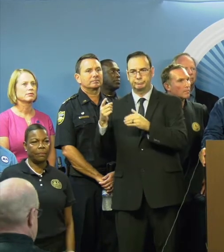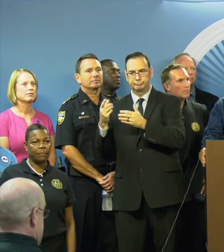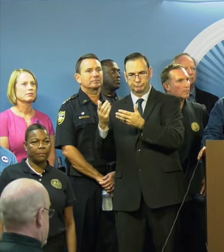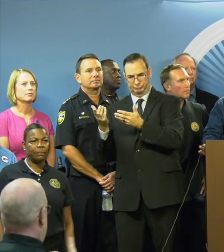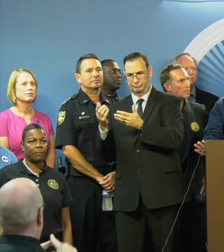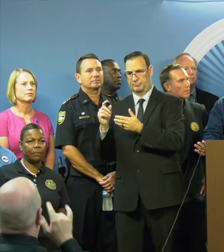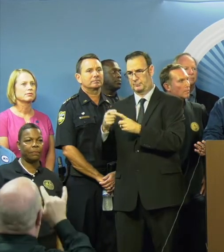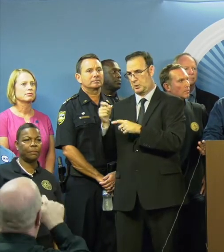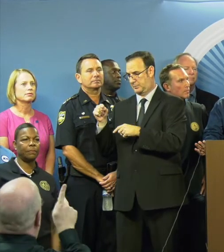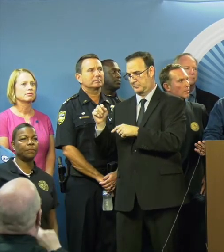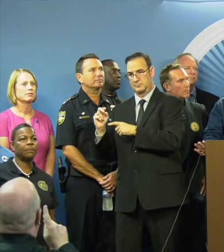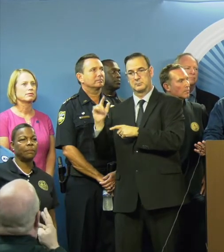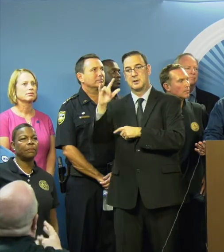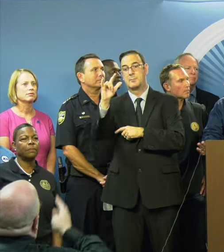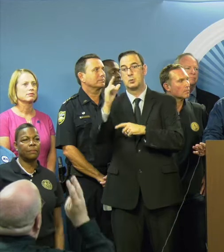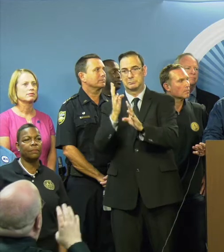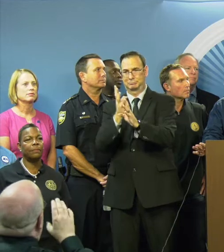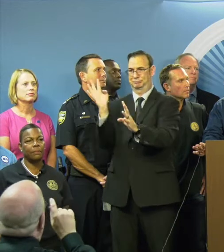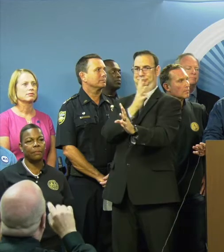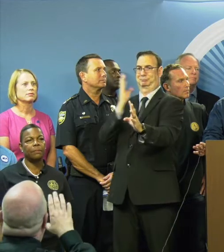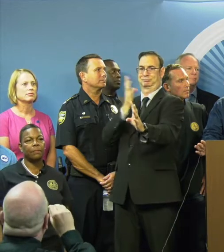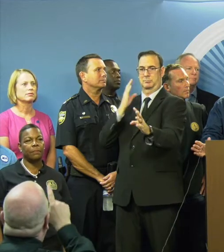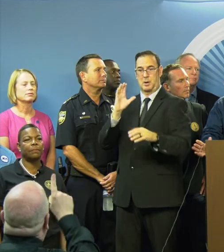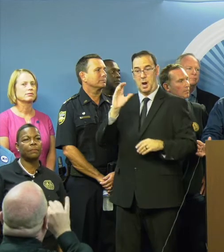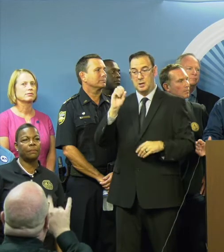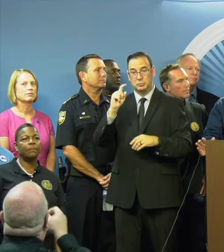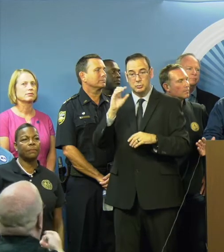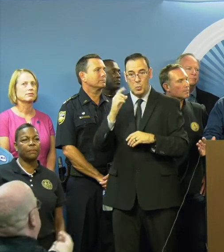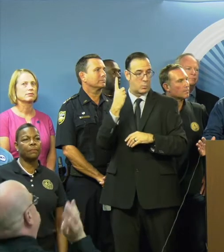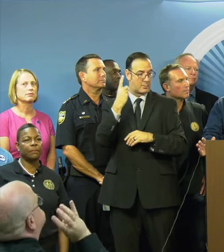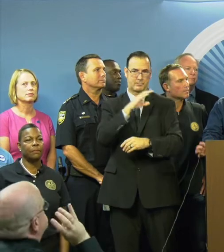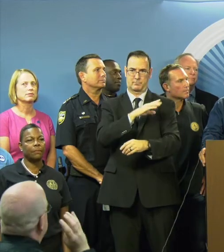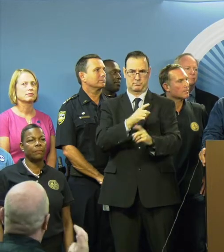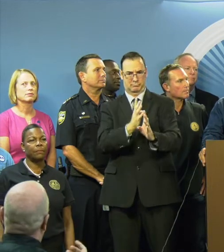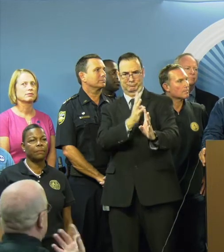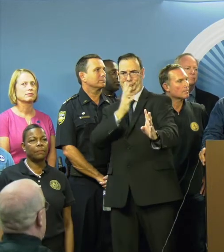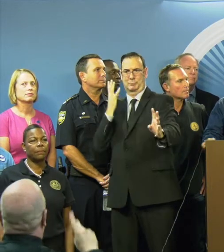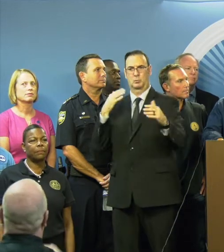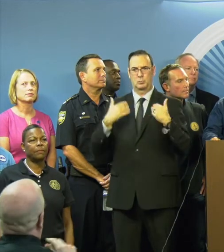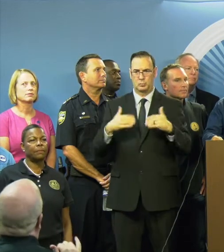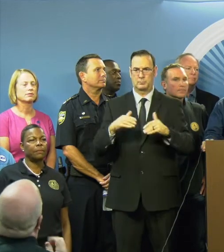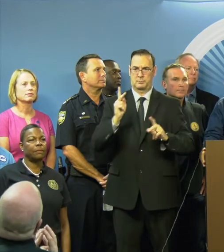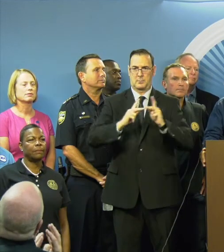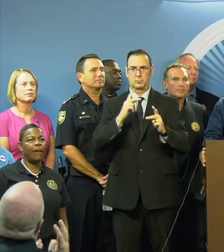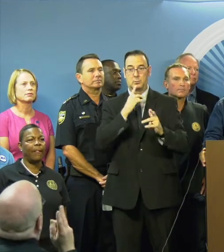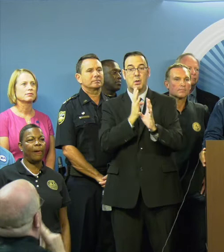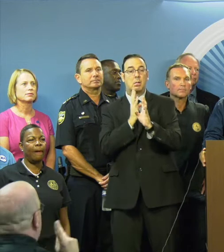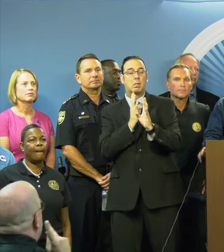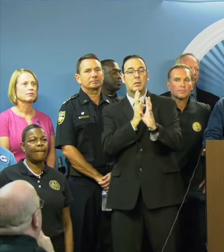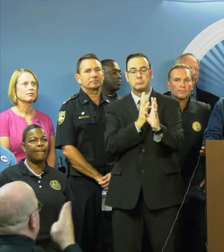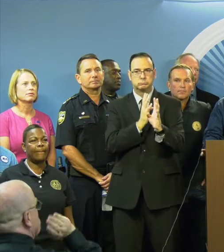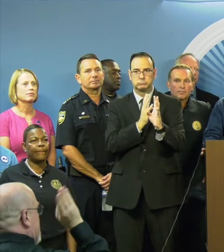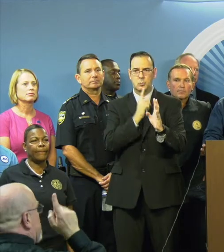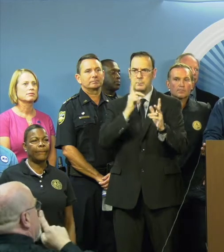airport, I mean, there were lines at Costco a mile long. I mean, and so, you know, I don't really like the fact that people just stay in line, but it just shows you people are heeding the